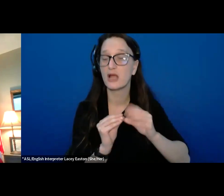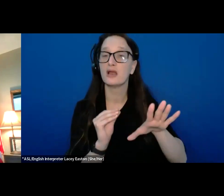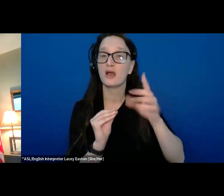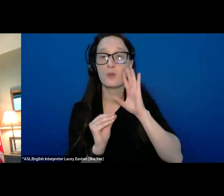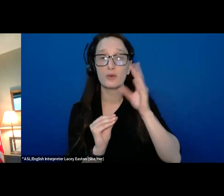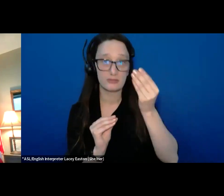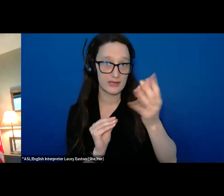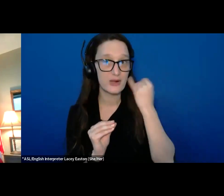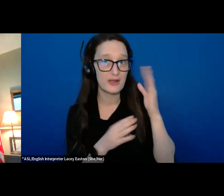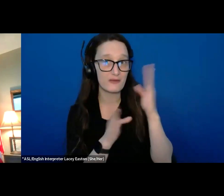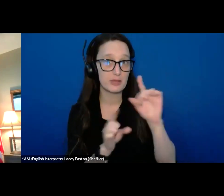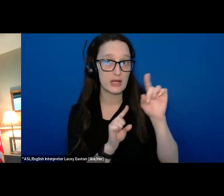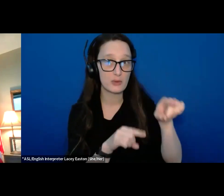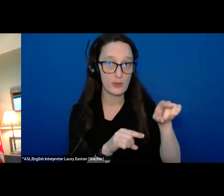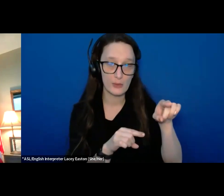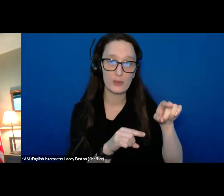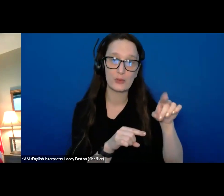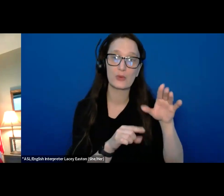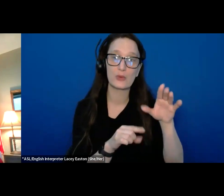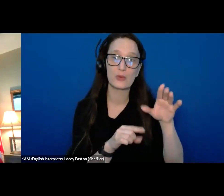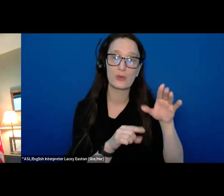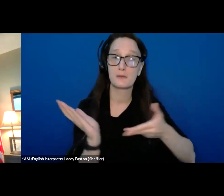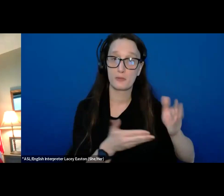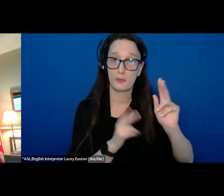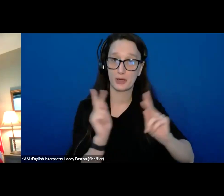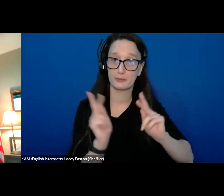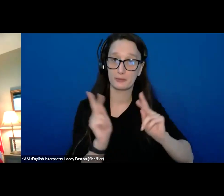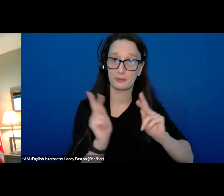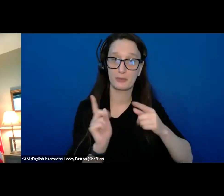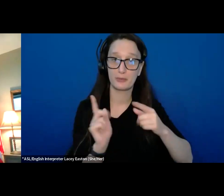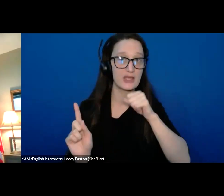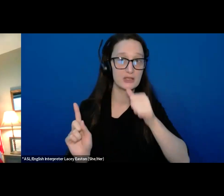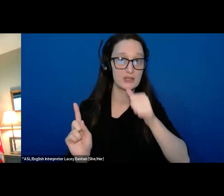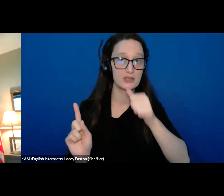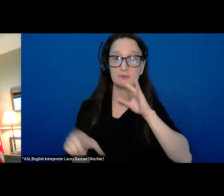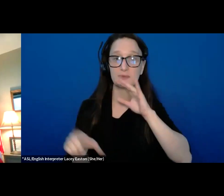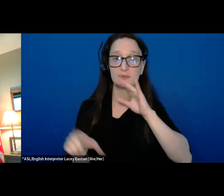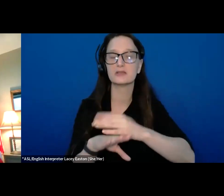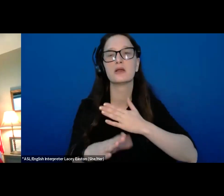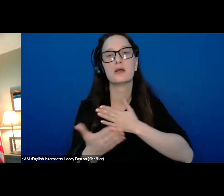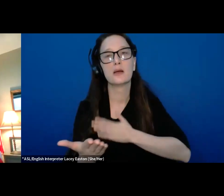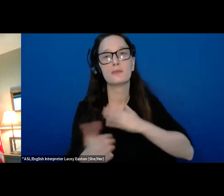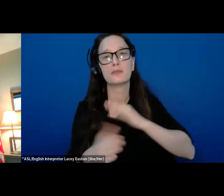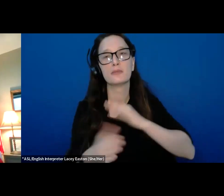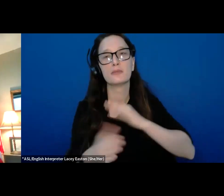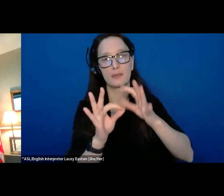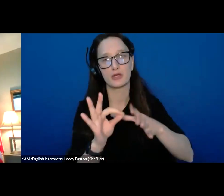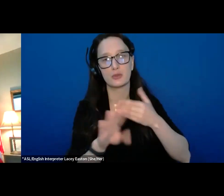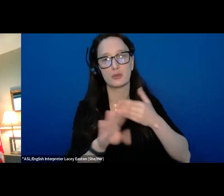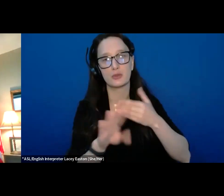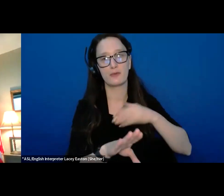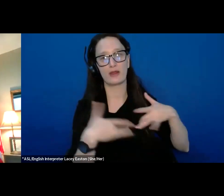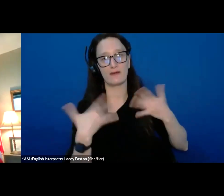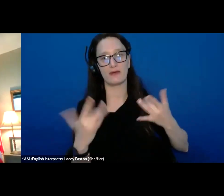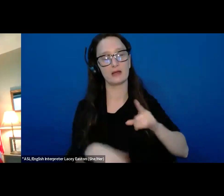going and you are planning on bringing people that do not speak English, please arrange an interpreter in advance for them. It's super